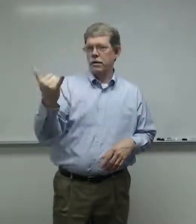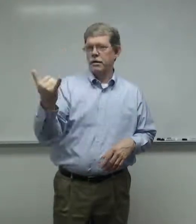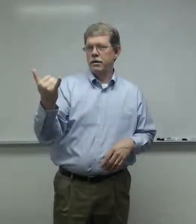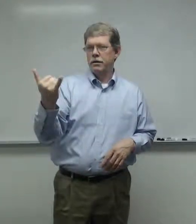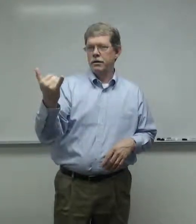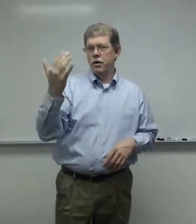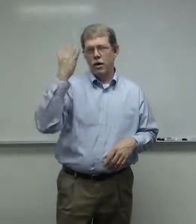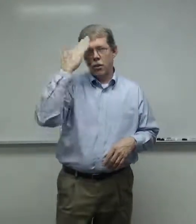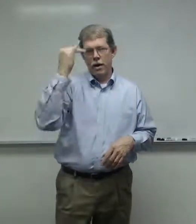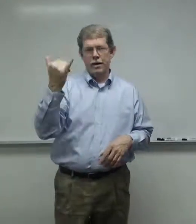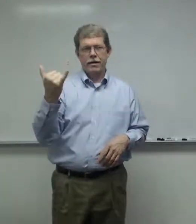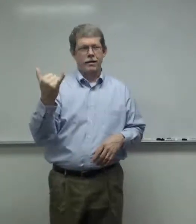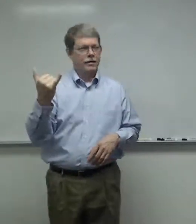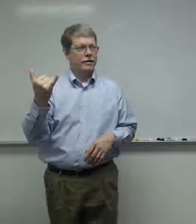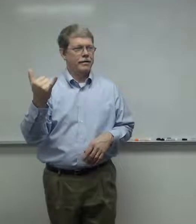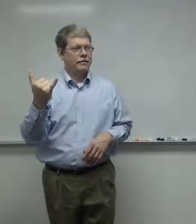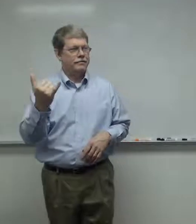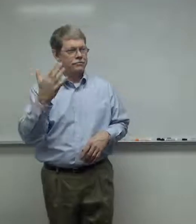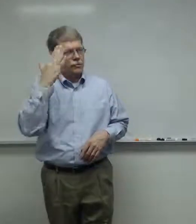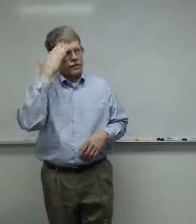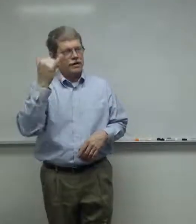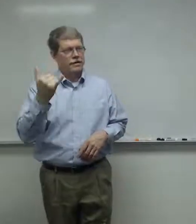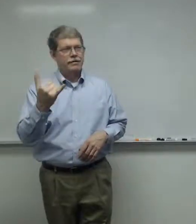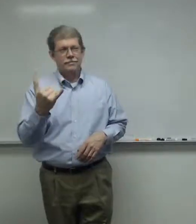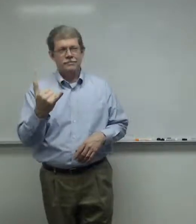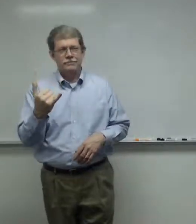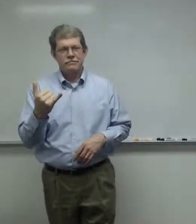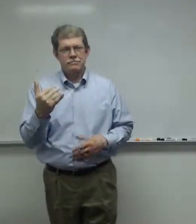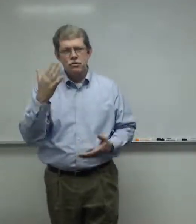It comes from your forehead. Why?